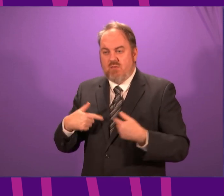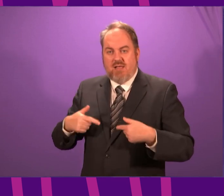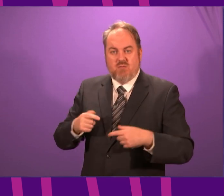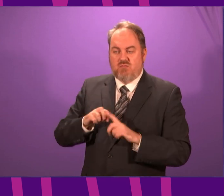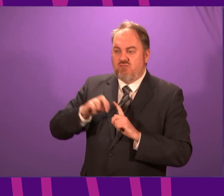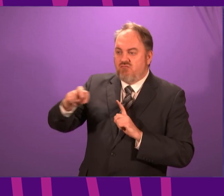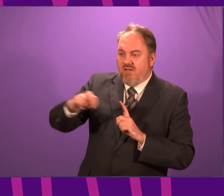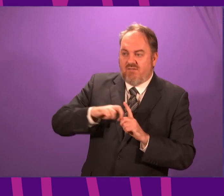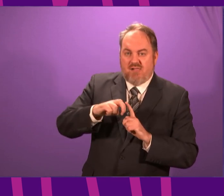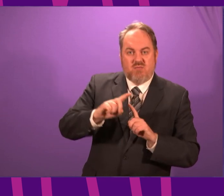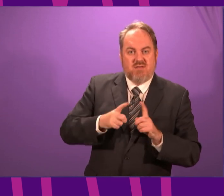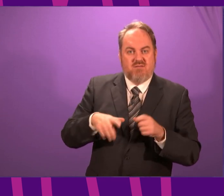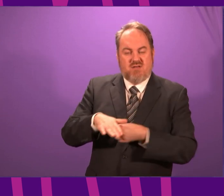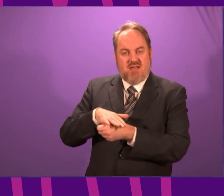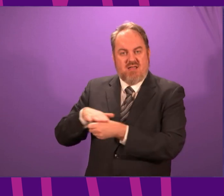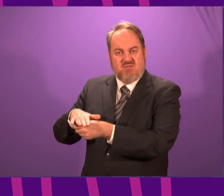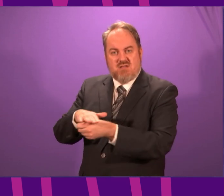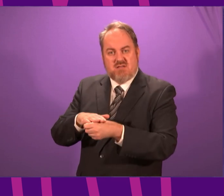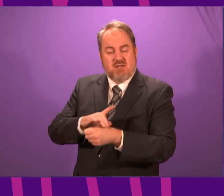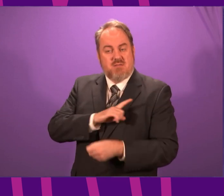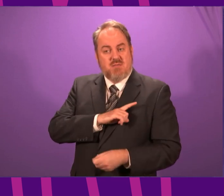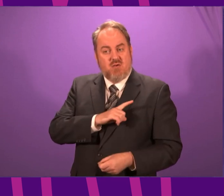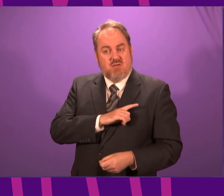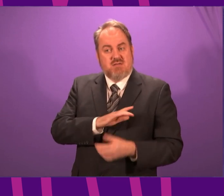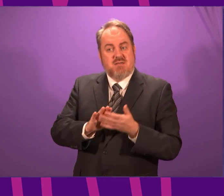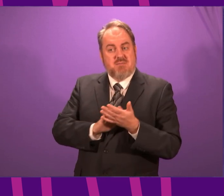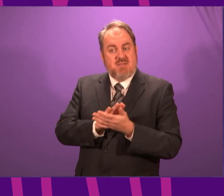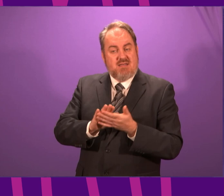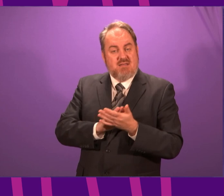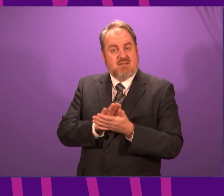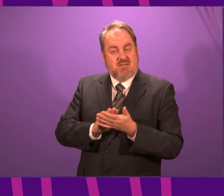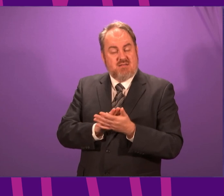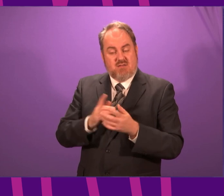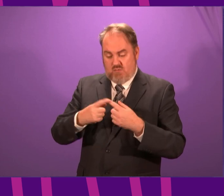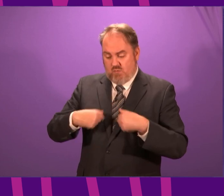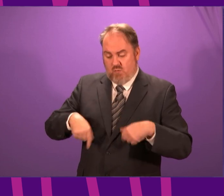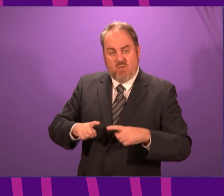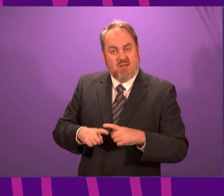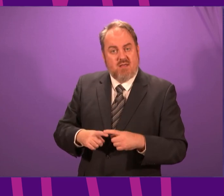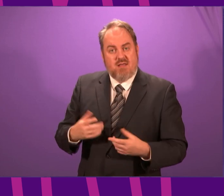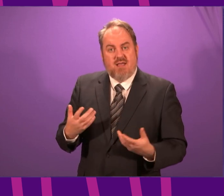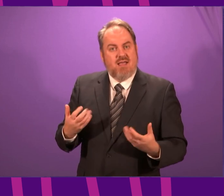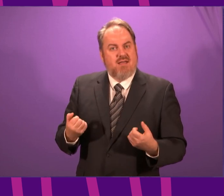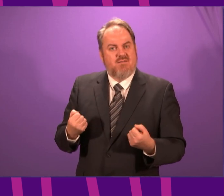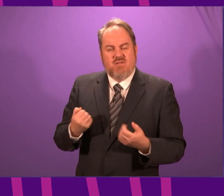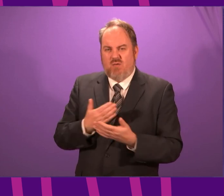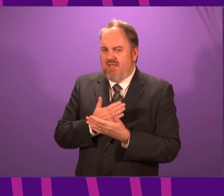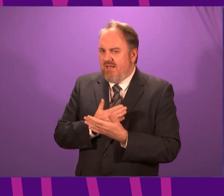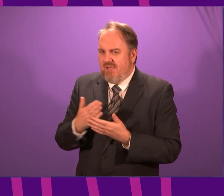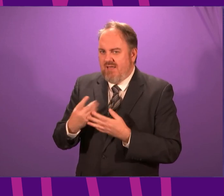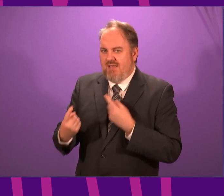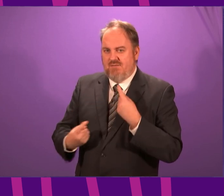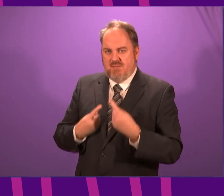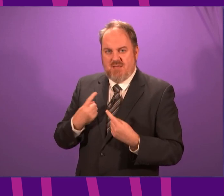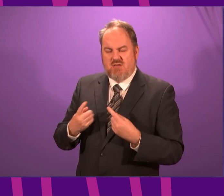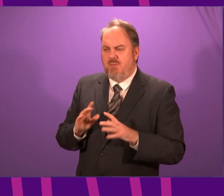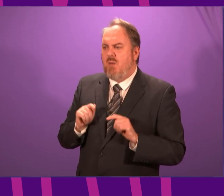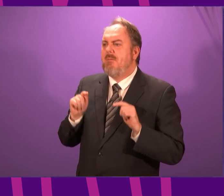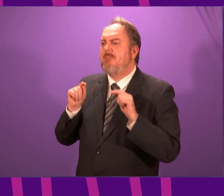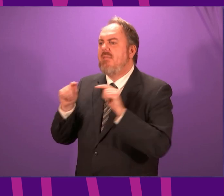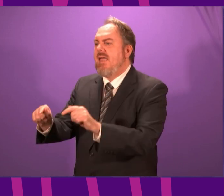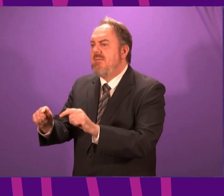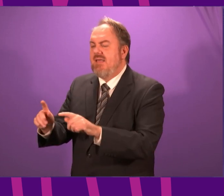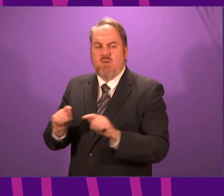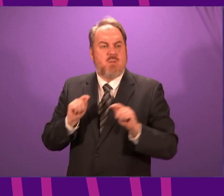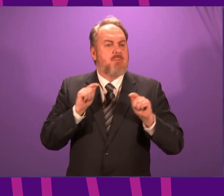rates. I think this is needed because there is evidence in front of us every day that people aren't always clear in this. And I don't play the blame game, and